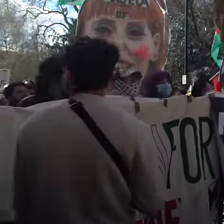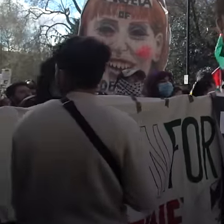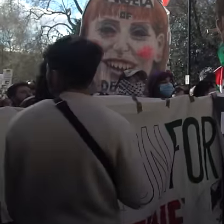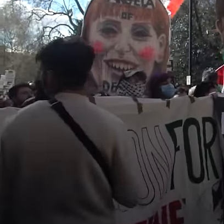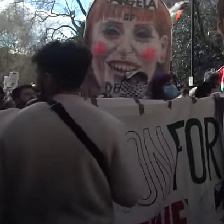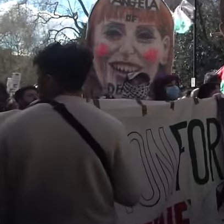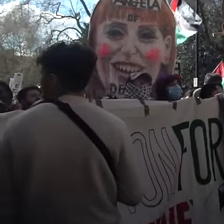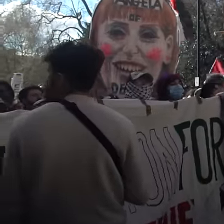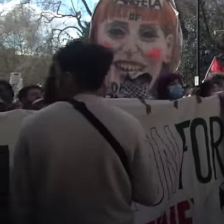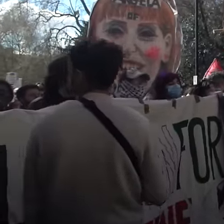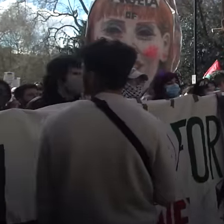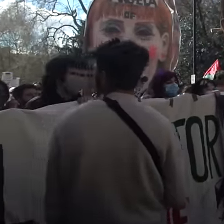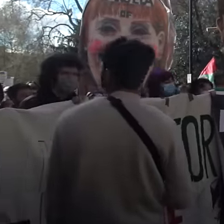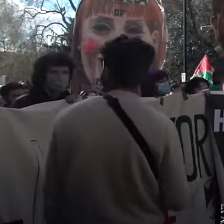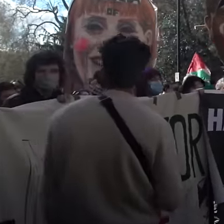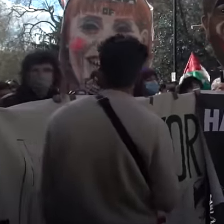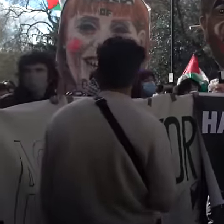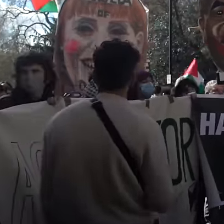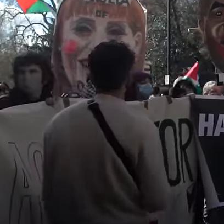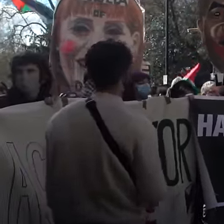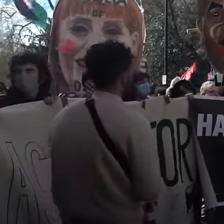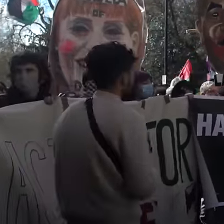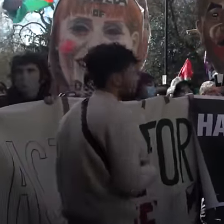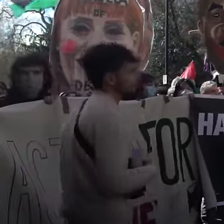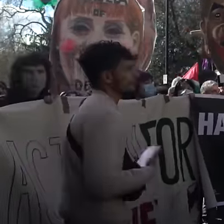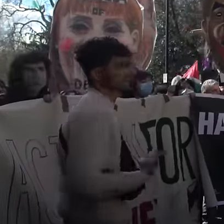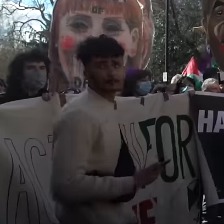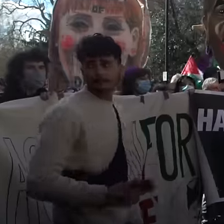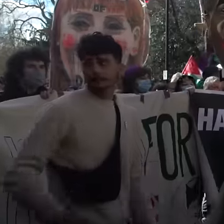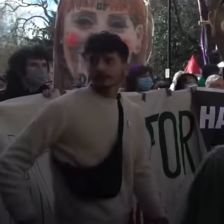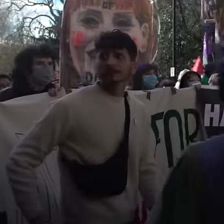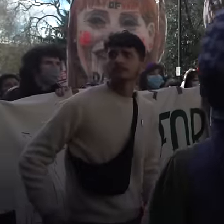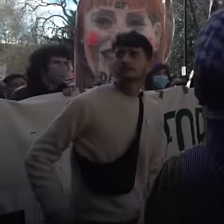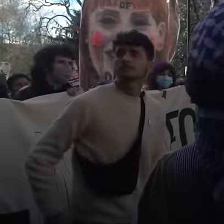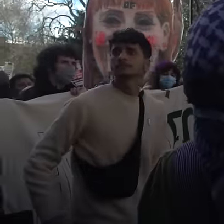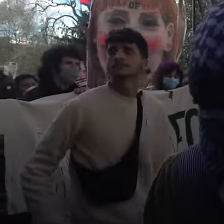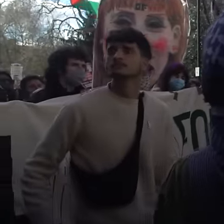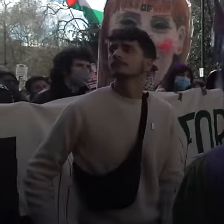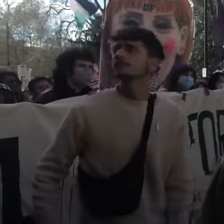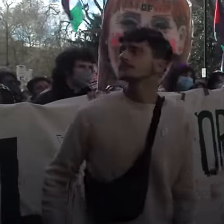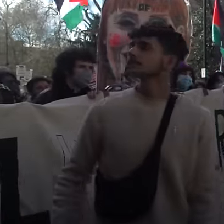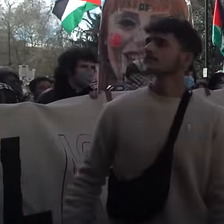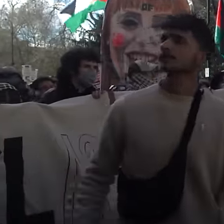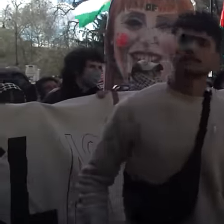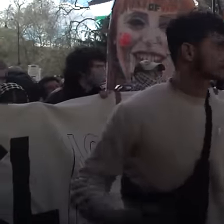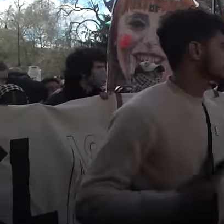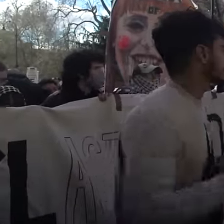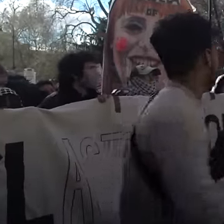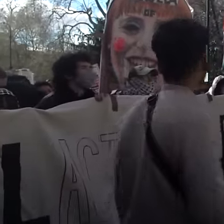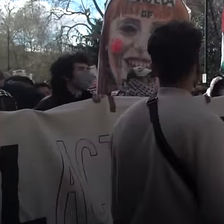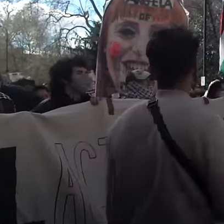Here's some shame, shame! All the crimes in your name! All the crimes in your name!